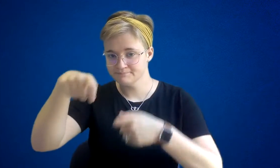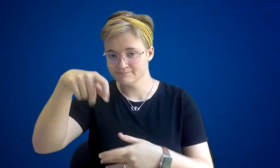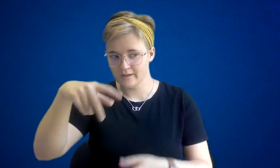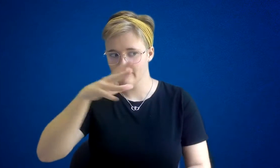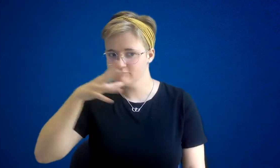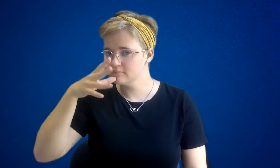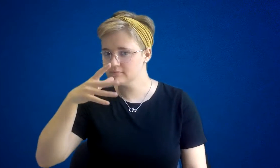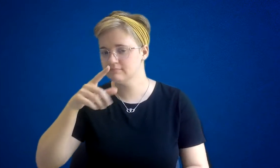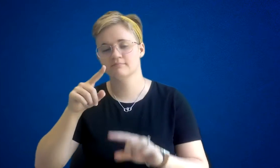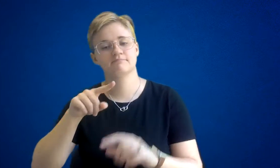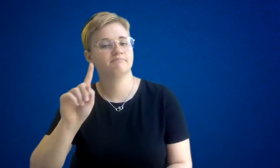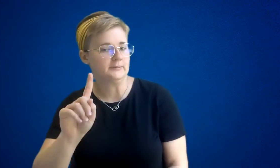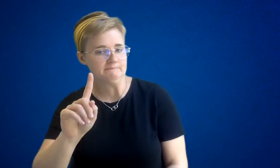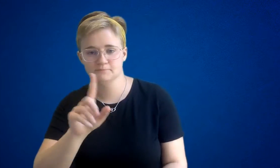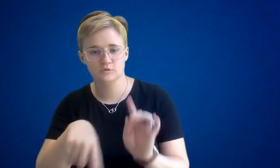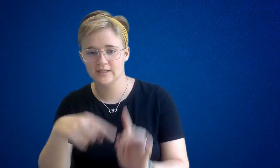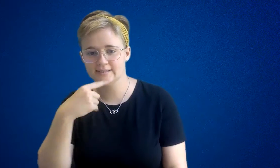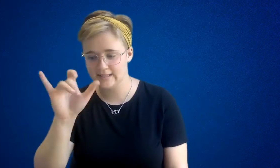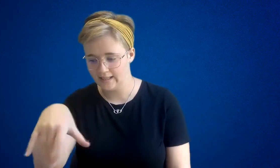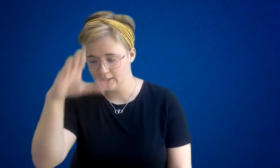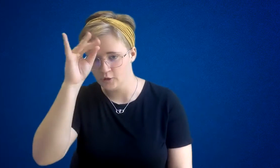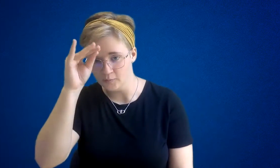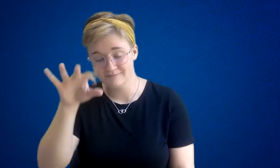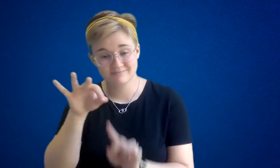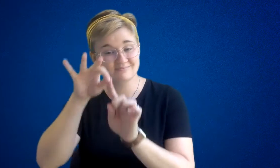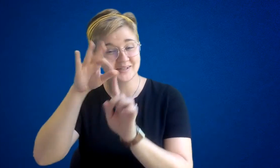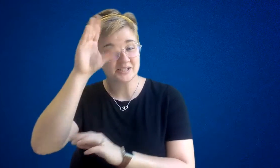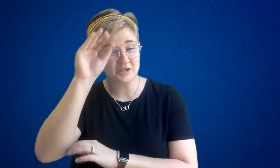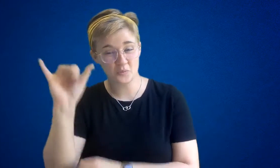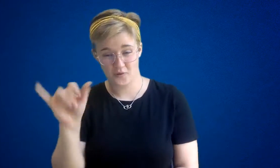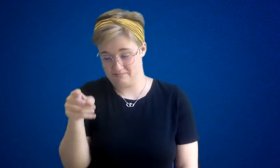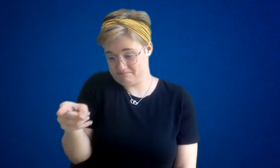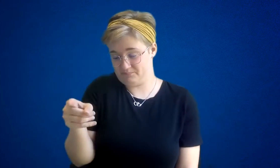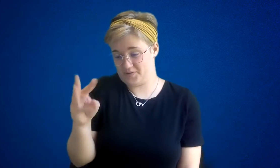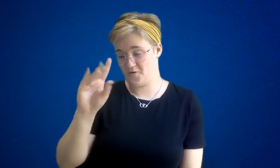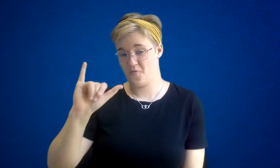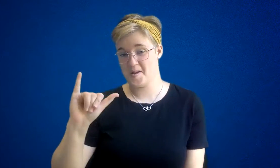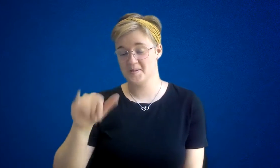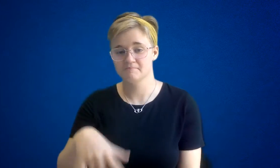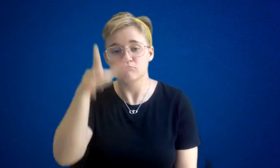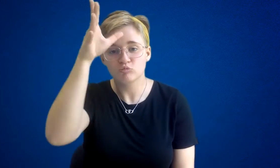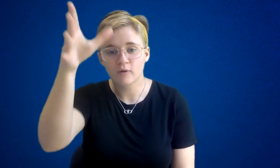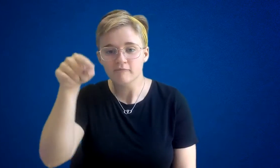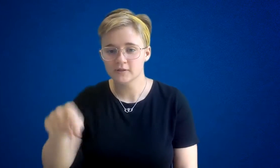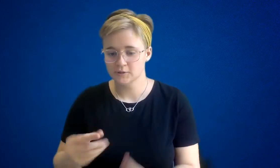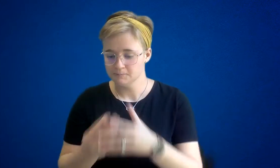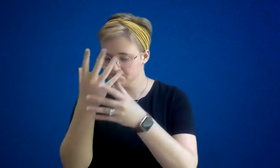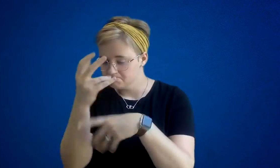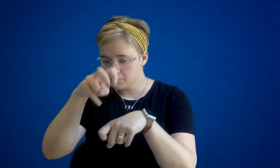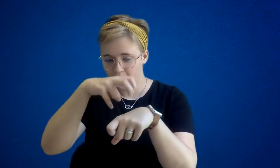that, especially a boy like Little Willie. Grandfather grew potatoes, and that's exactly what Little